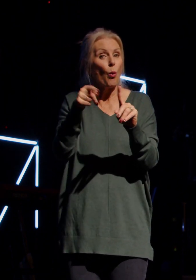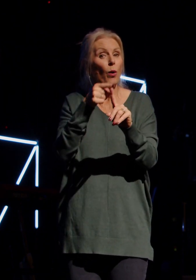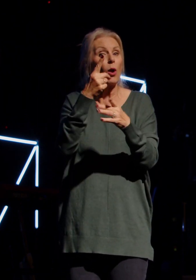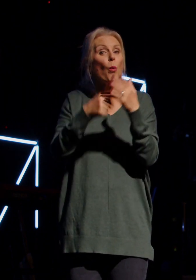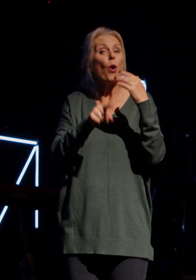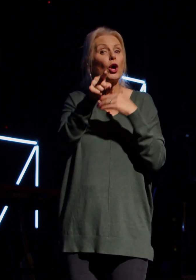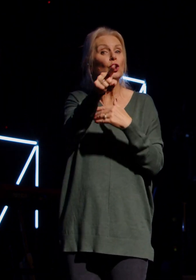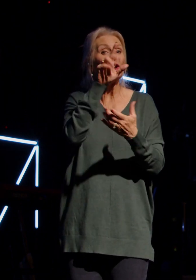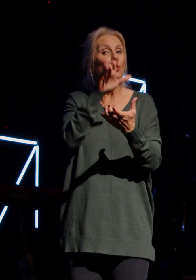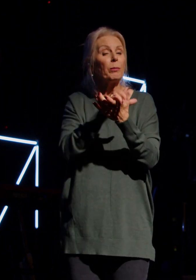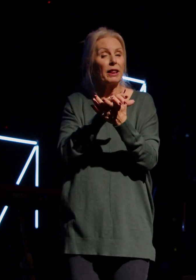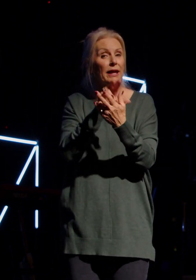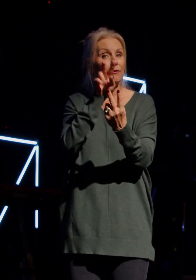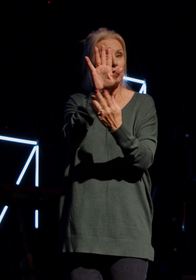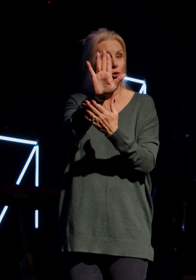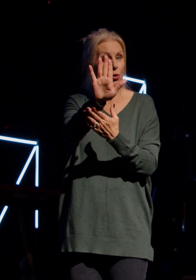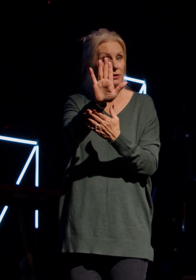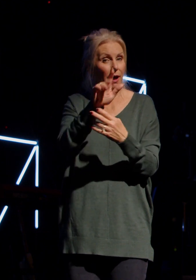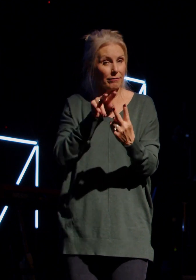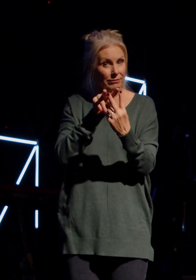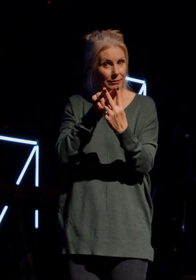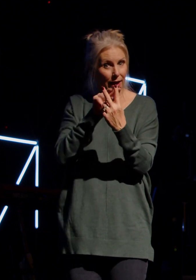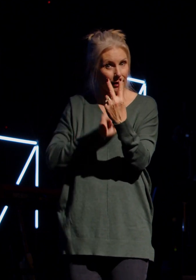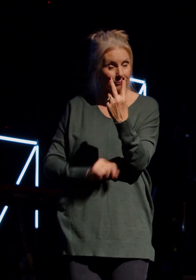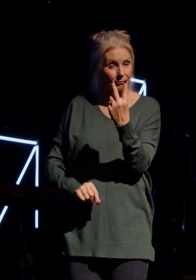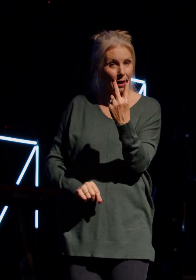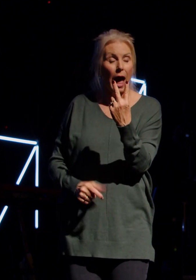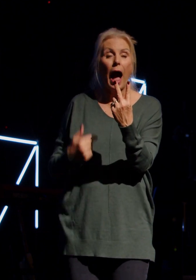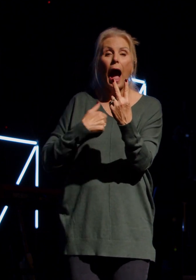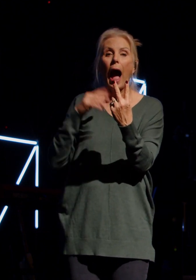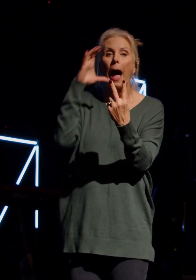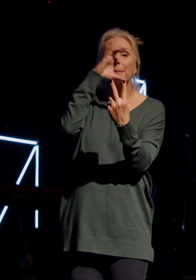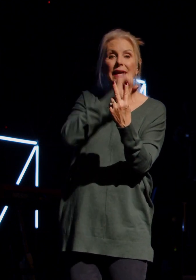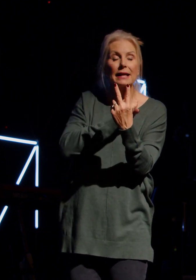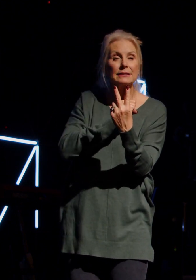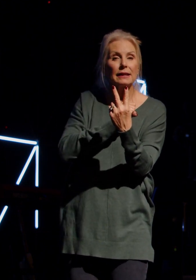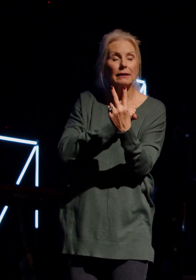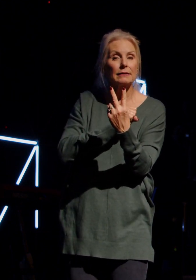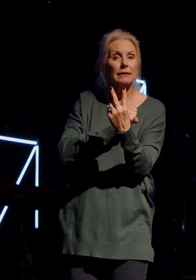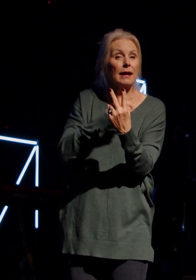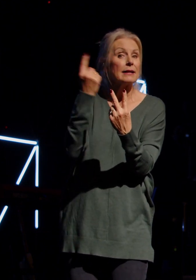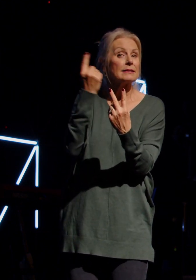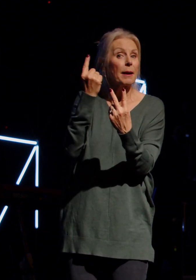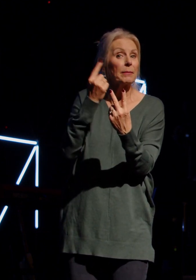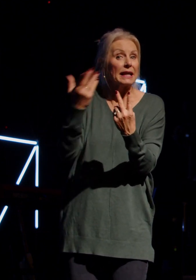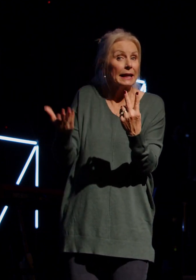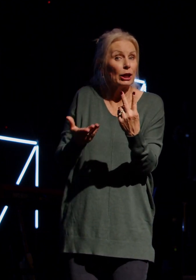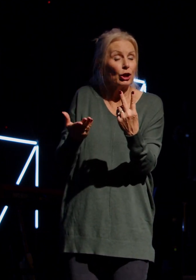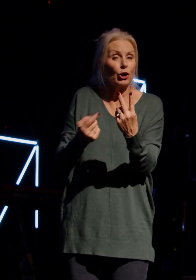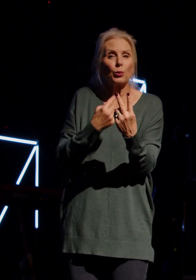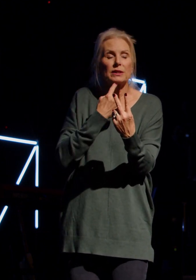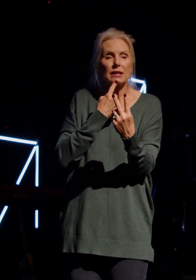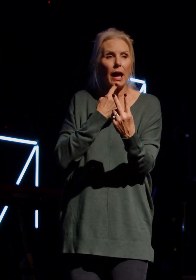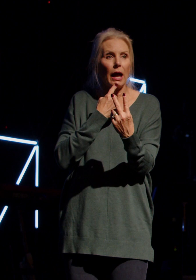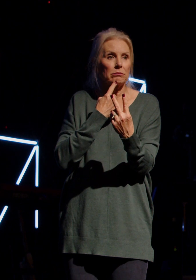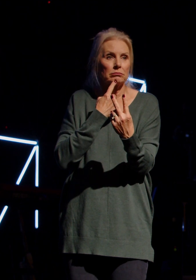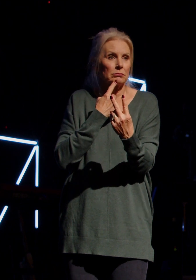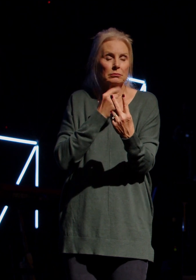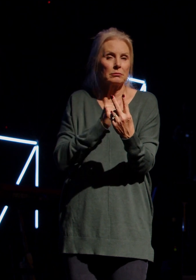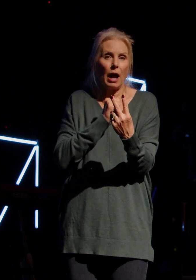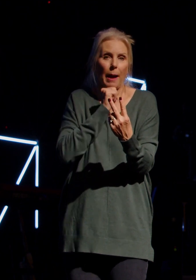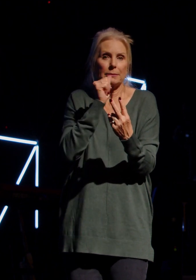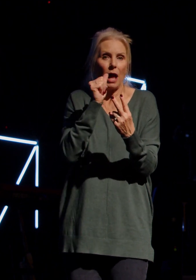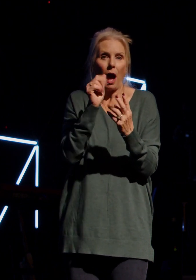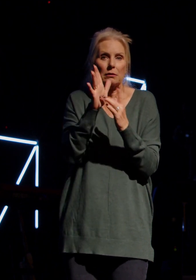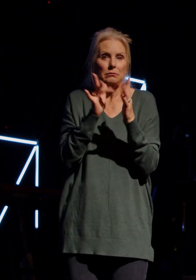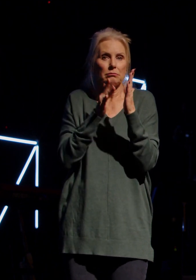believe. Now, I'm guessing there's someone here who wouldn't call themselves a follower of Jesus right now. Have you ever thought of yourself as an